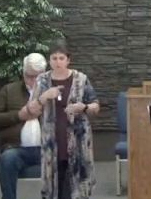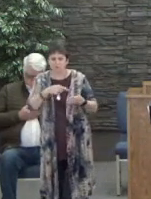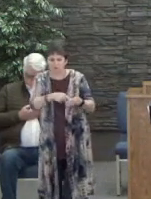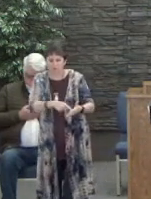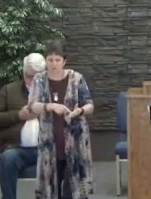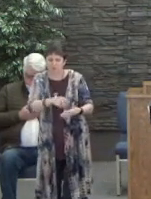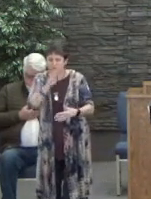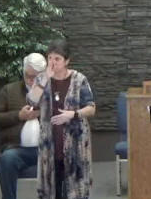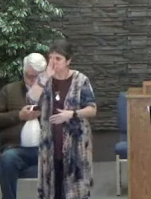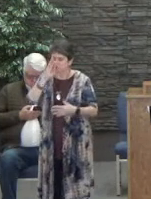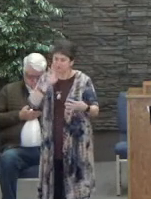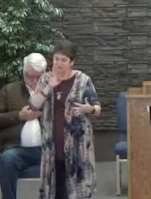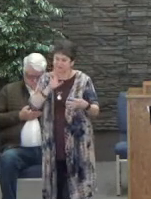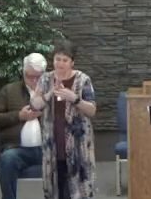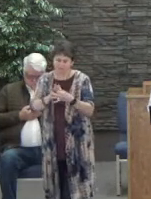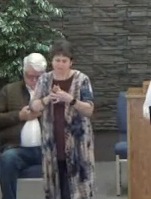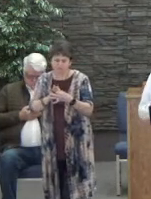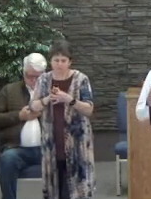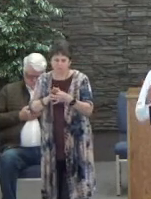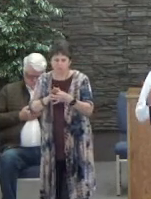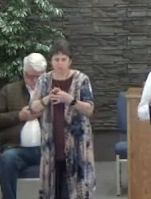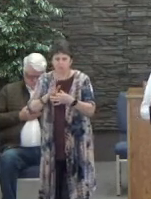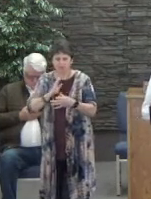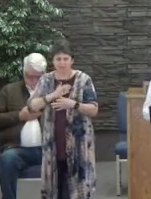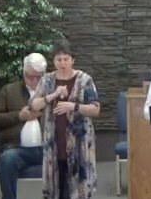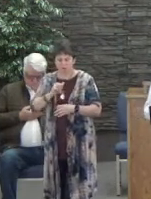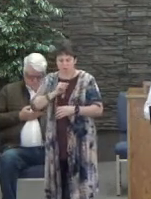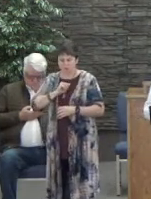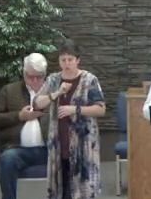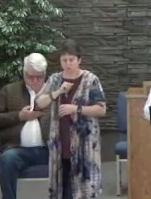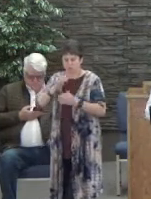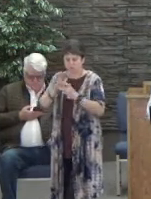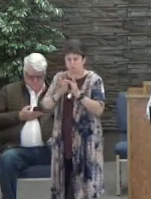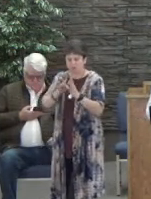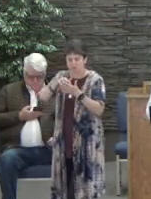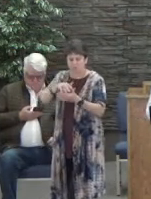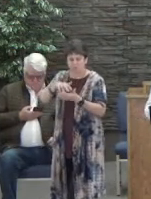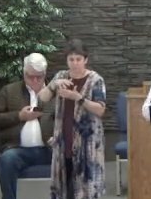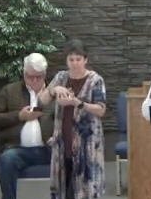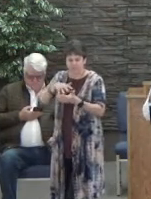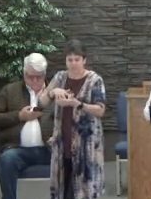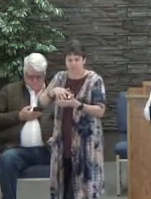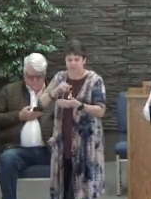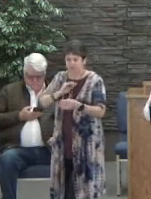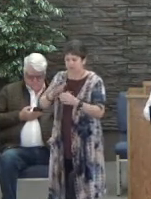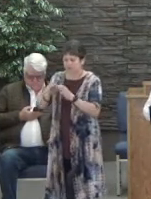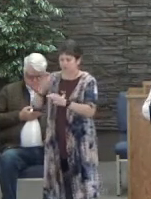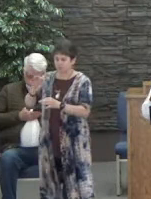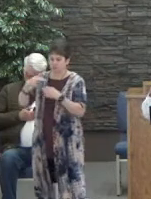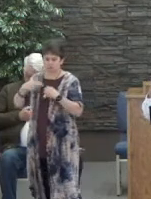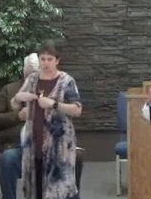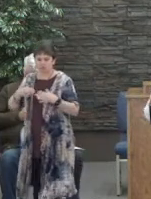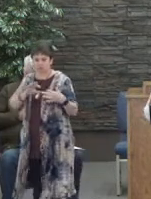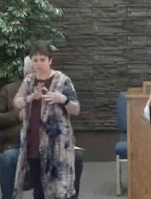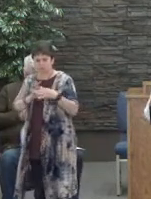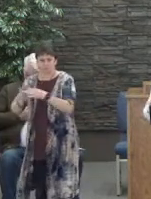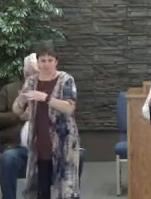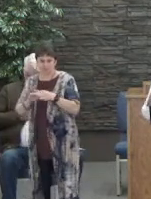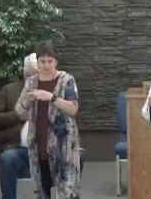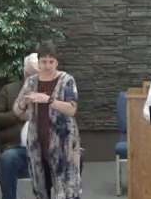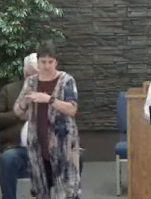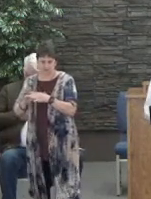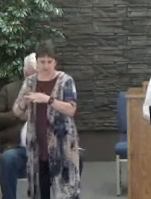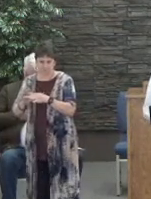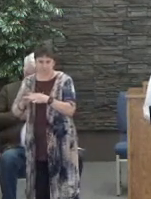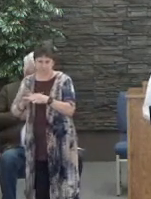there's a direct connection between our personal time in God's word and our spiritual health, our spiritual growth,